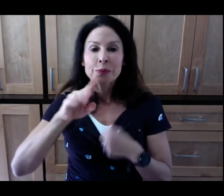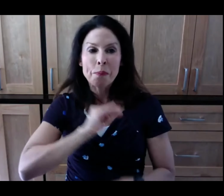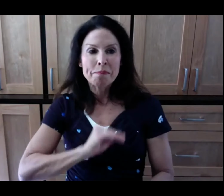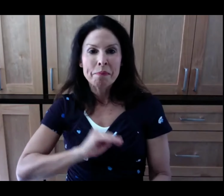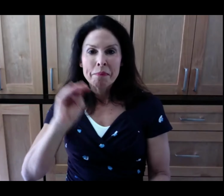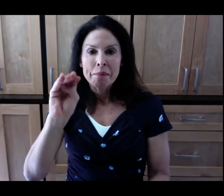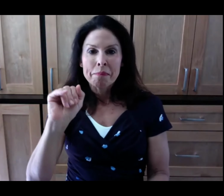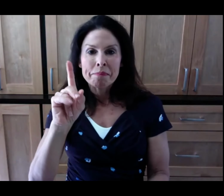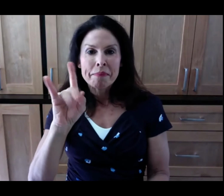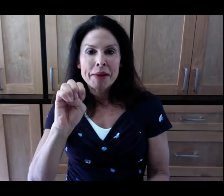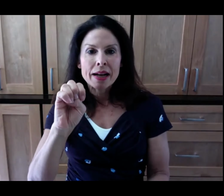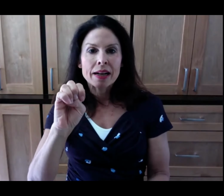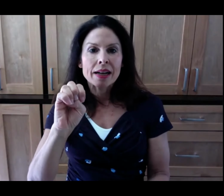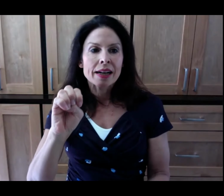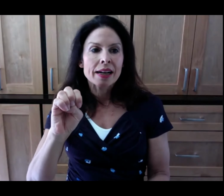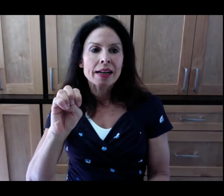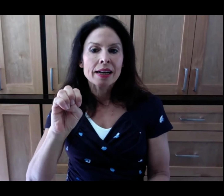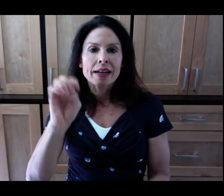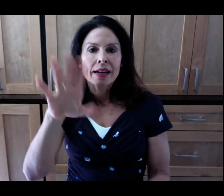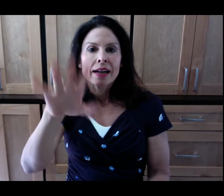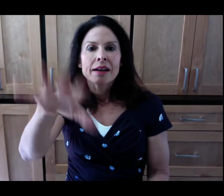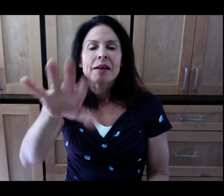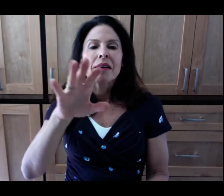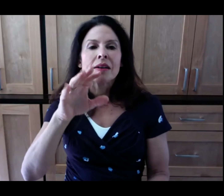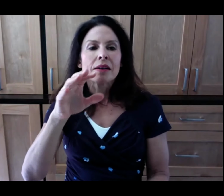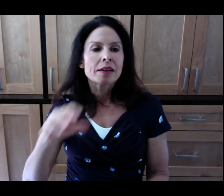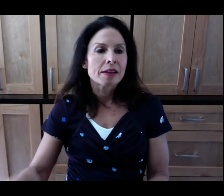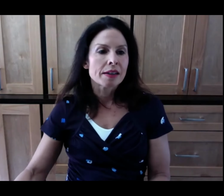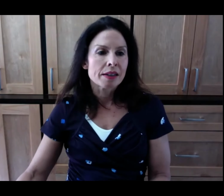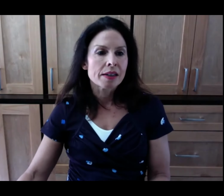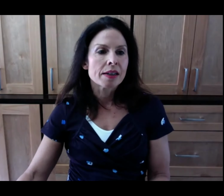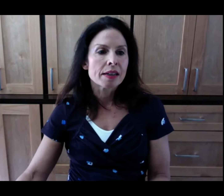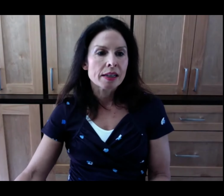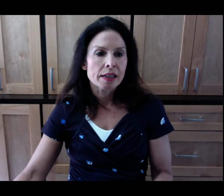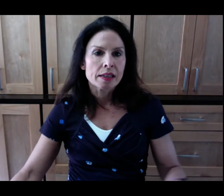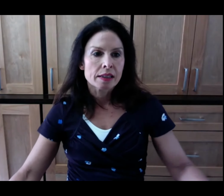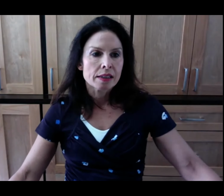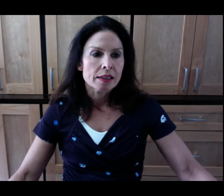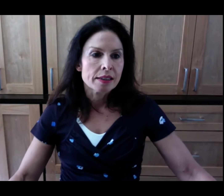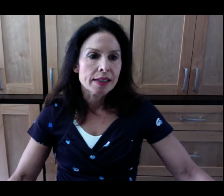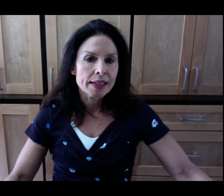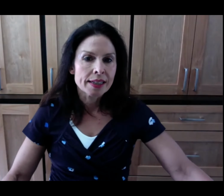You had put a comment in the chat box. Yeah, so H5P, that's where you make the